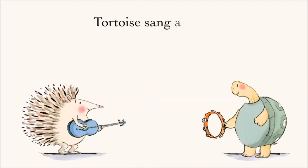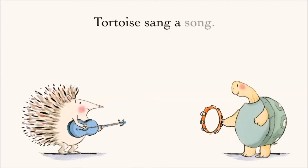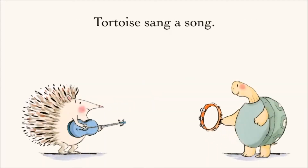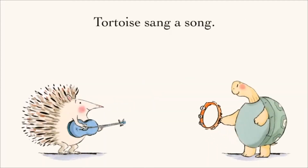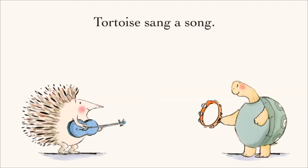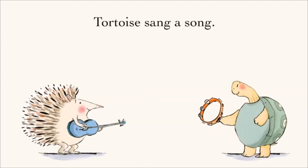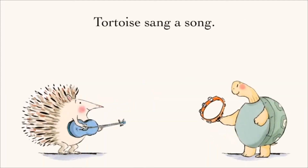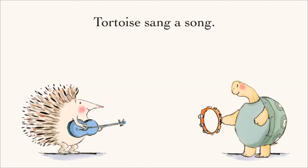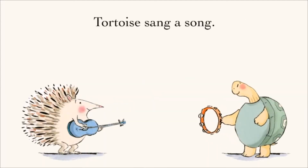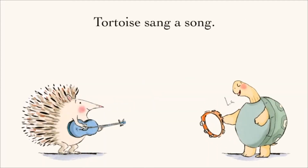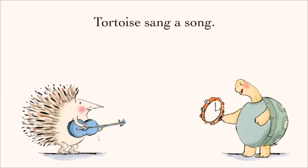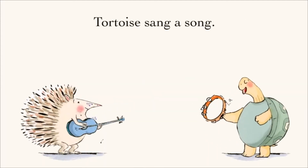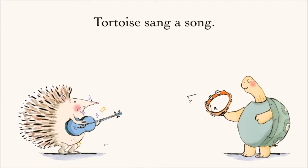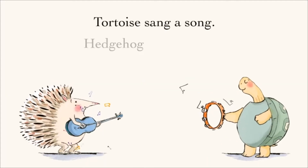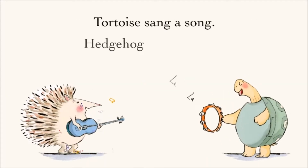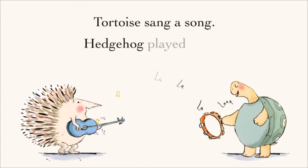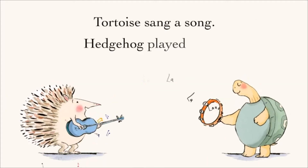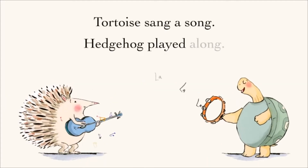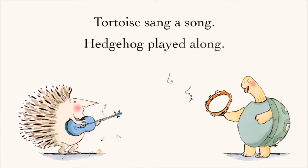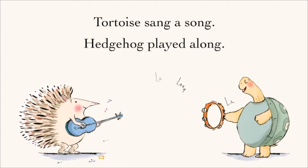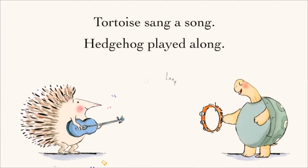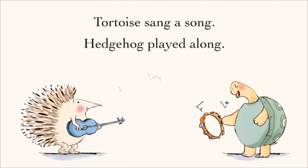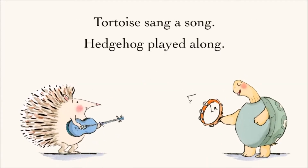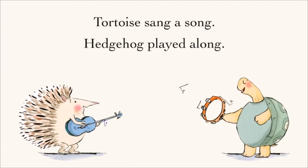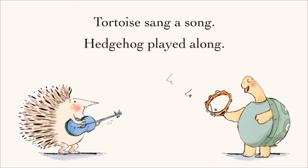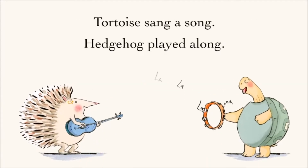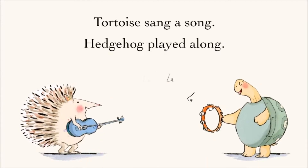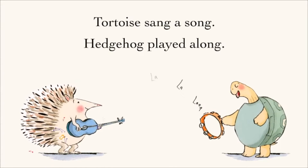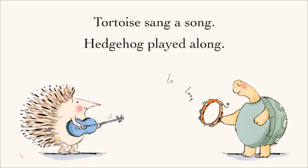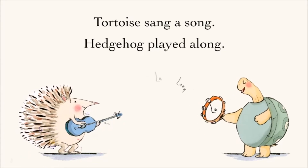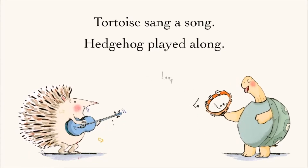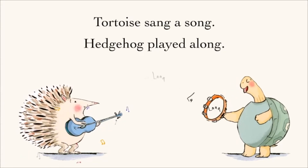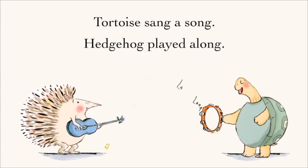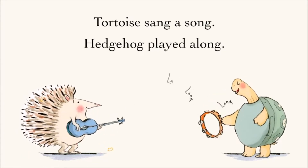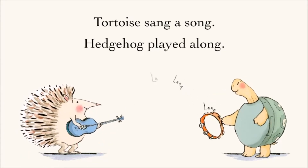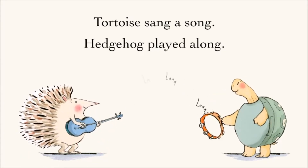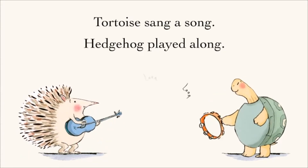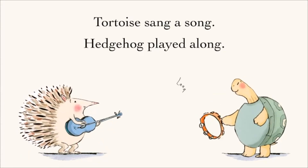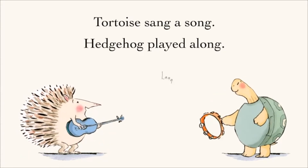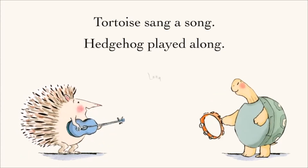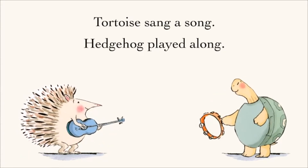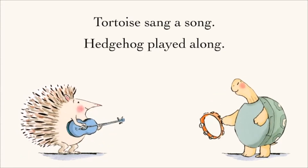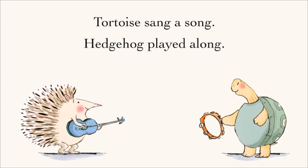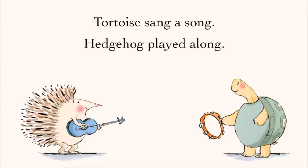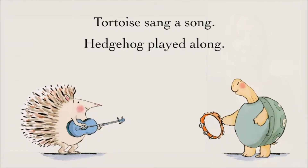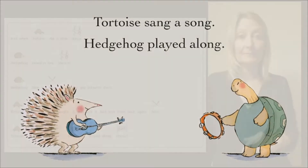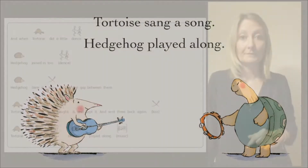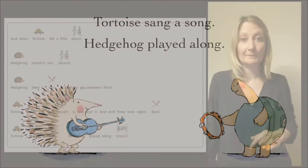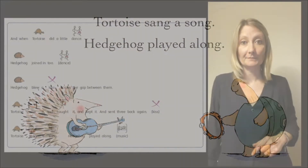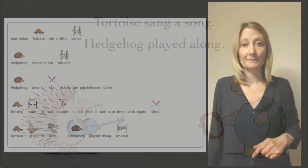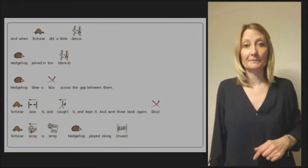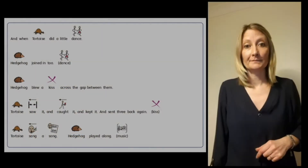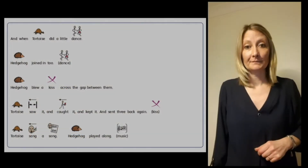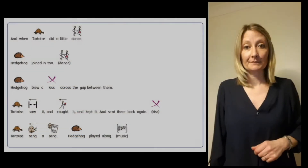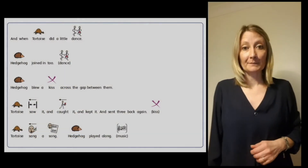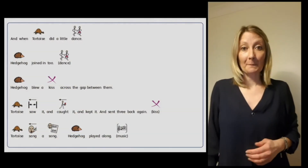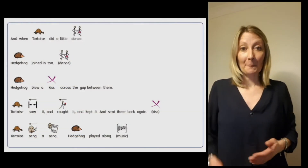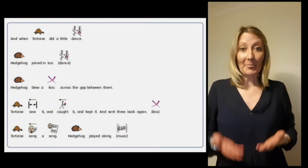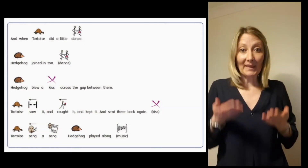back again. Tortoise sang a song. Hedgehog played along.